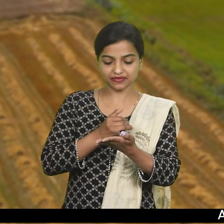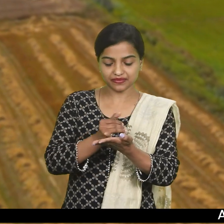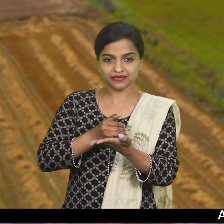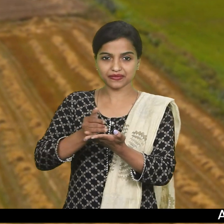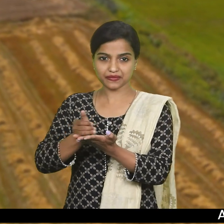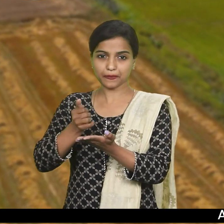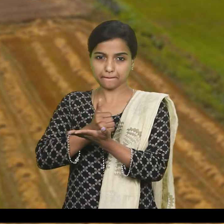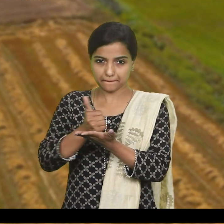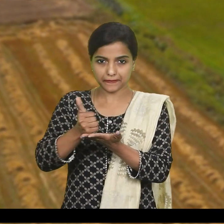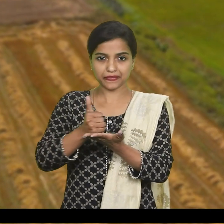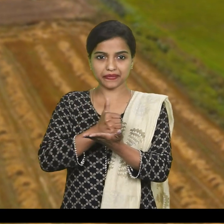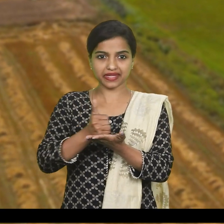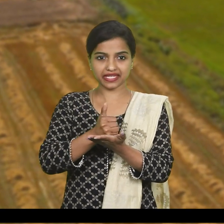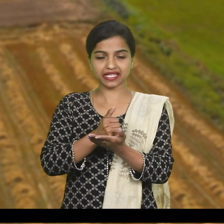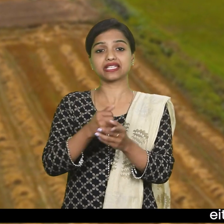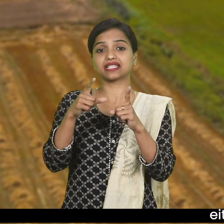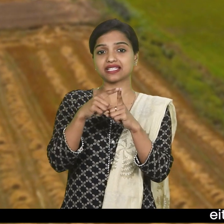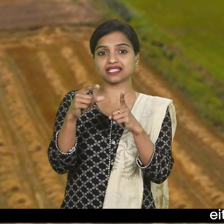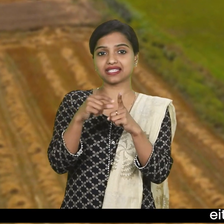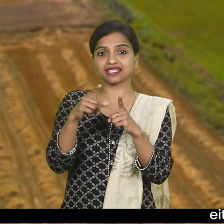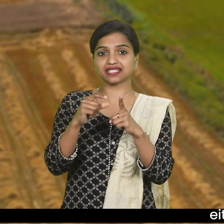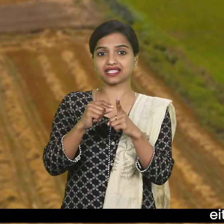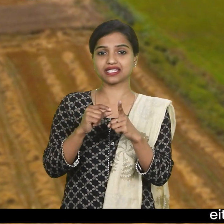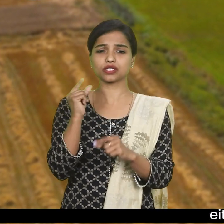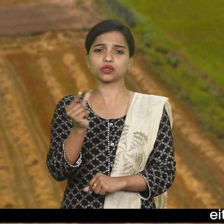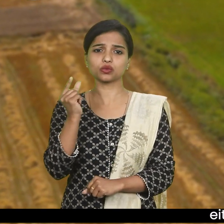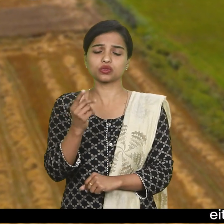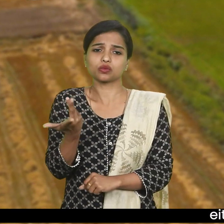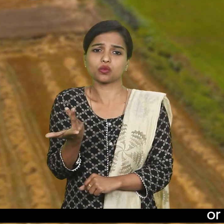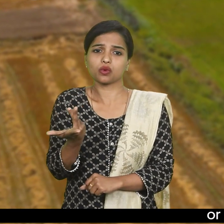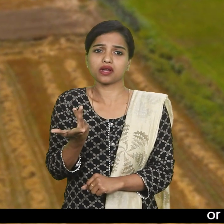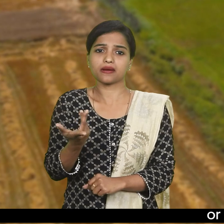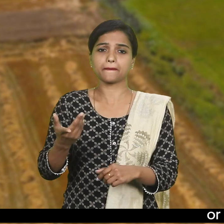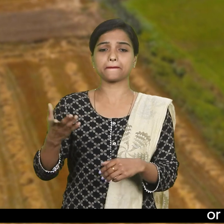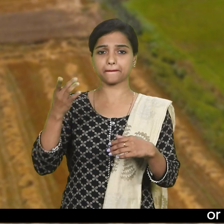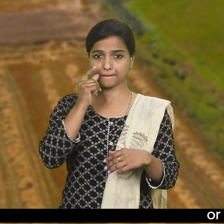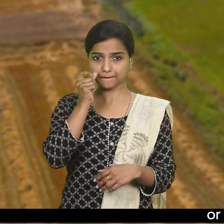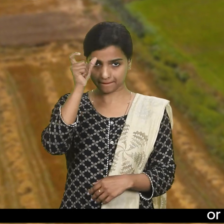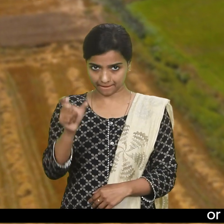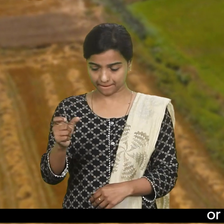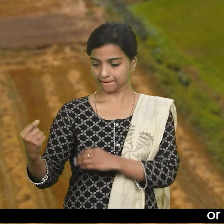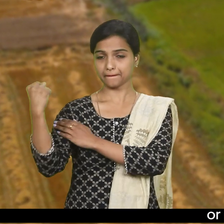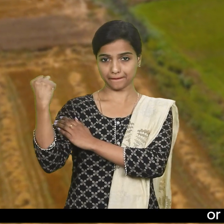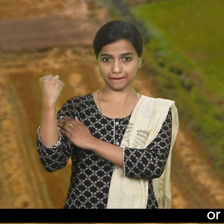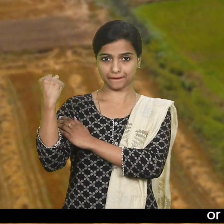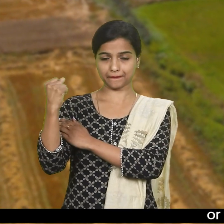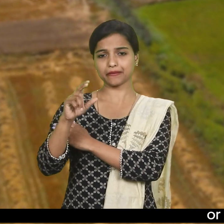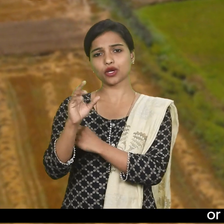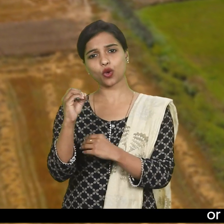Agricultural practices are carried out either using manpower or through special tools.